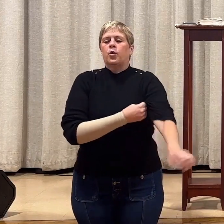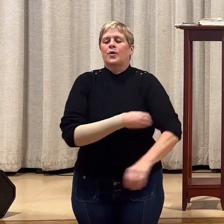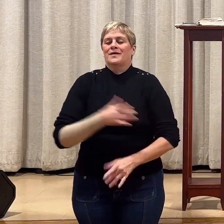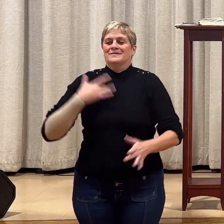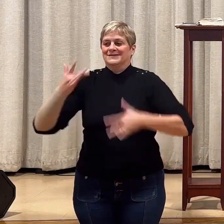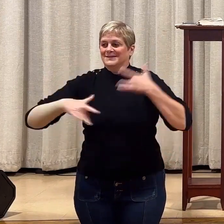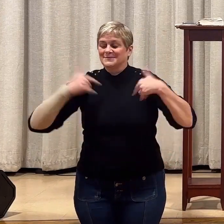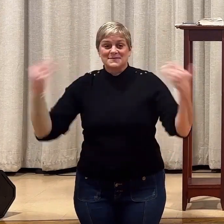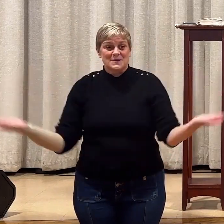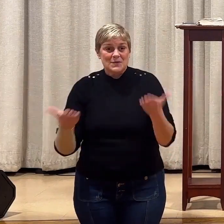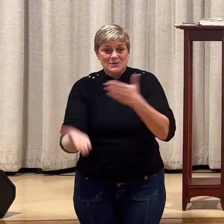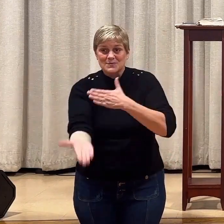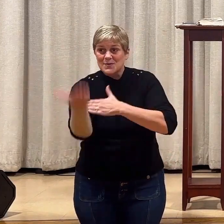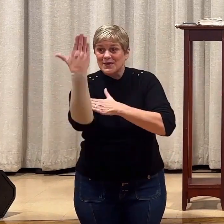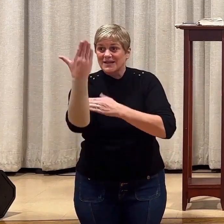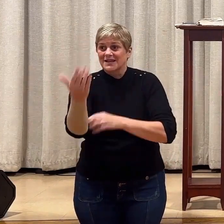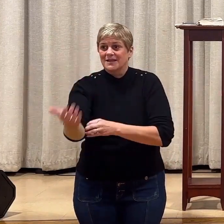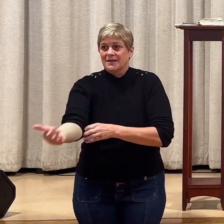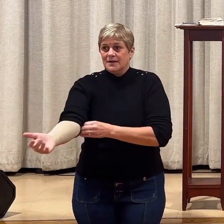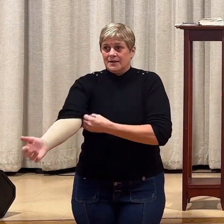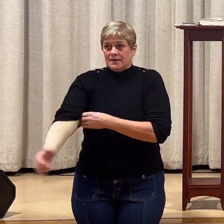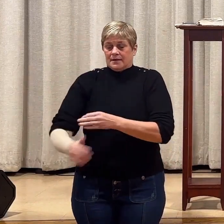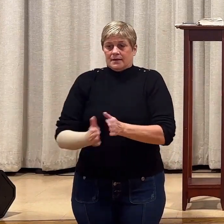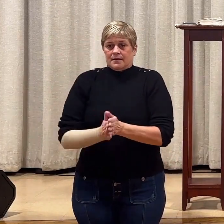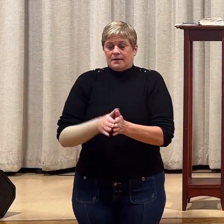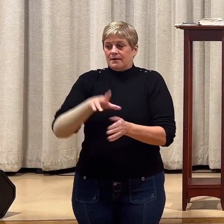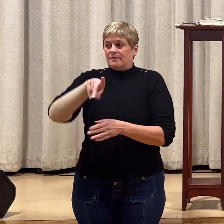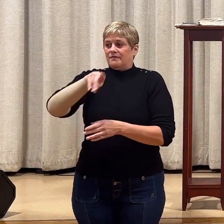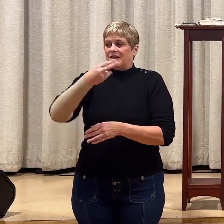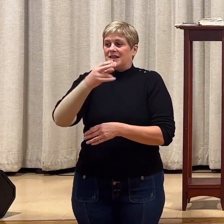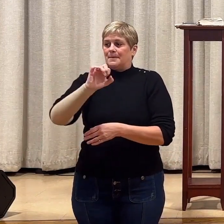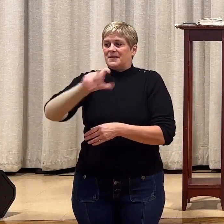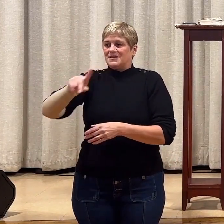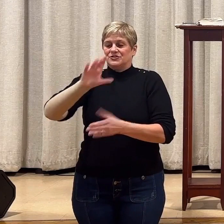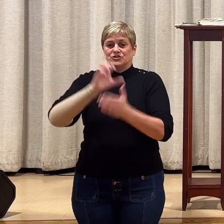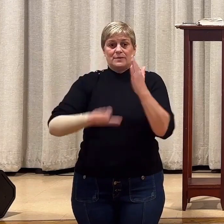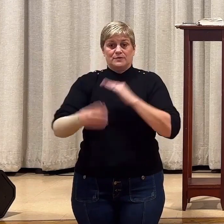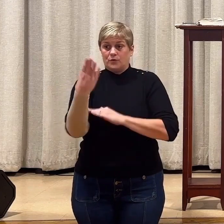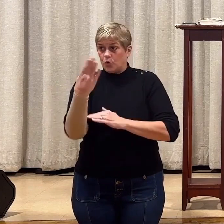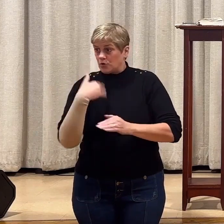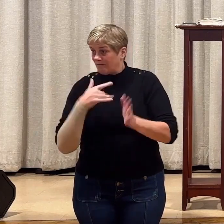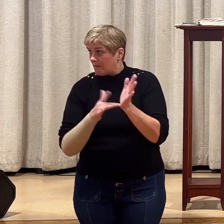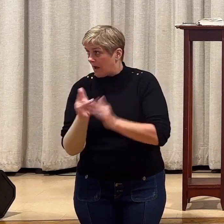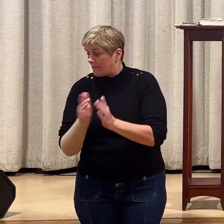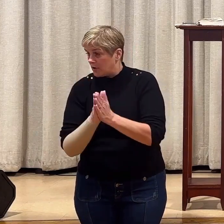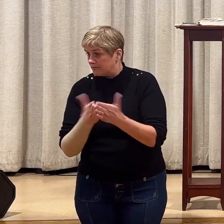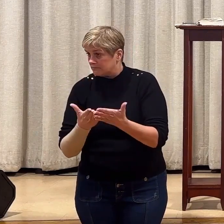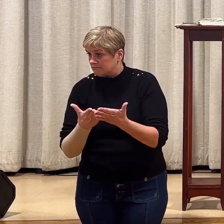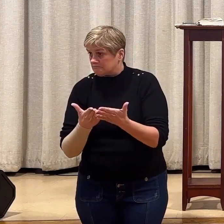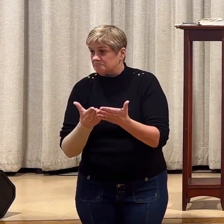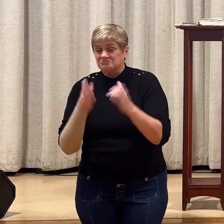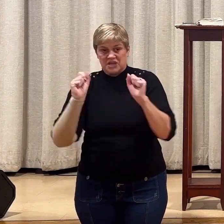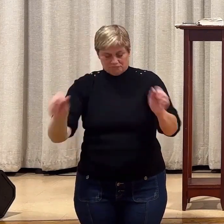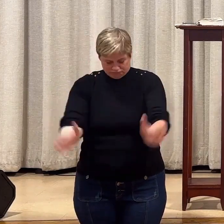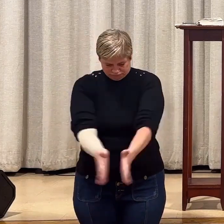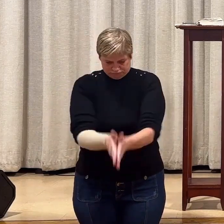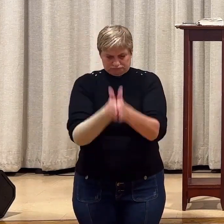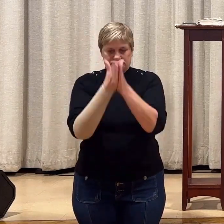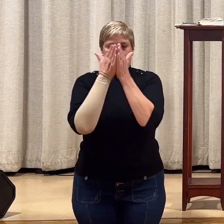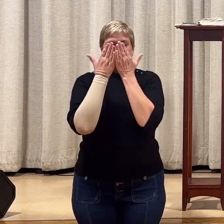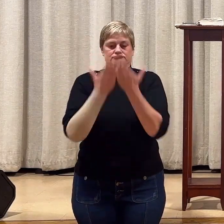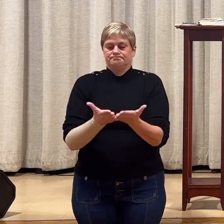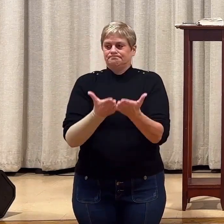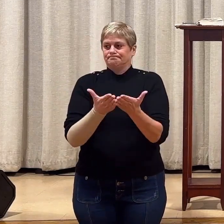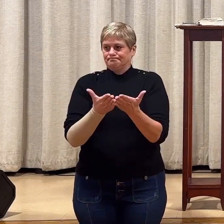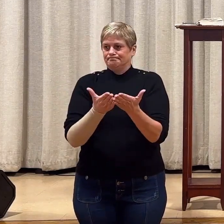I'm excited to be with you this morning. Philippians chapter 4. If you have a Bible, you can open up to there, but also you